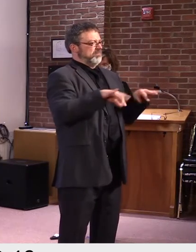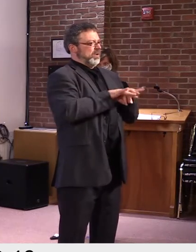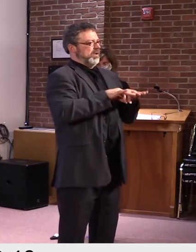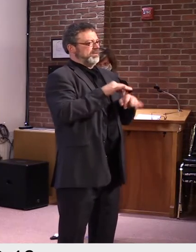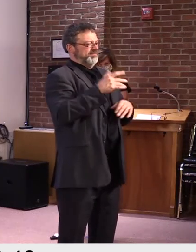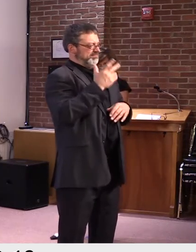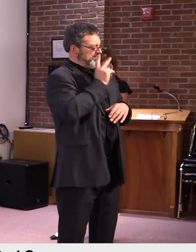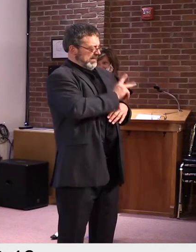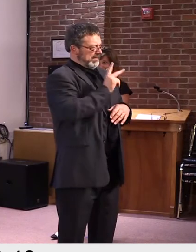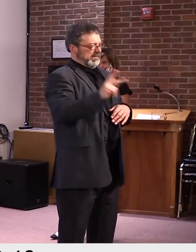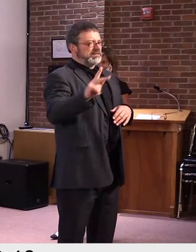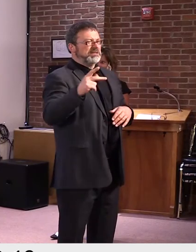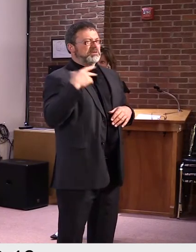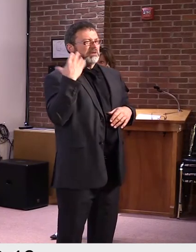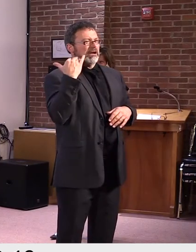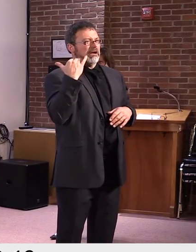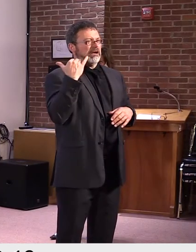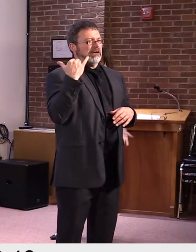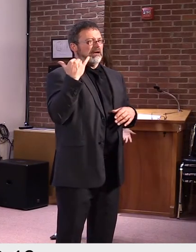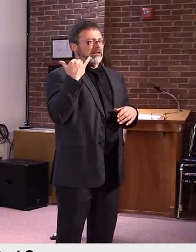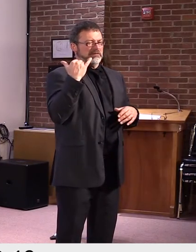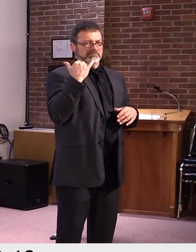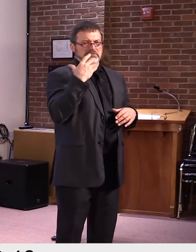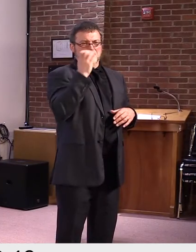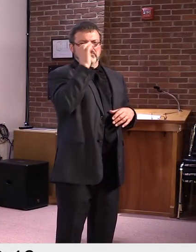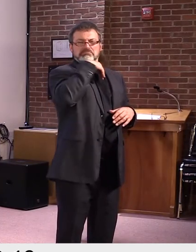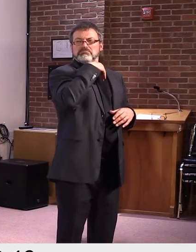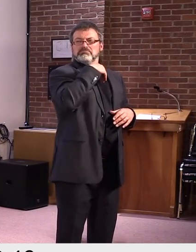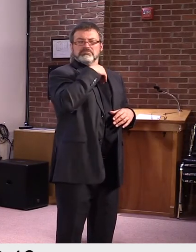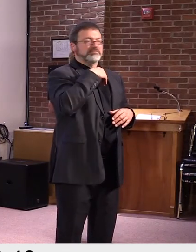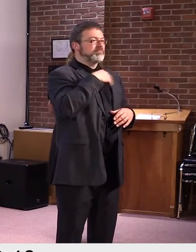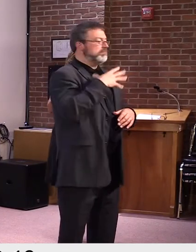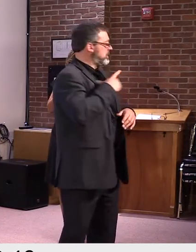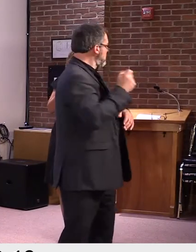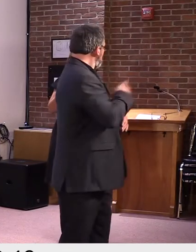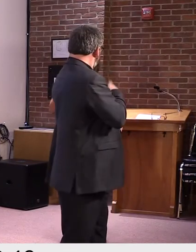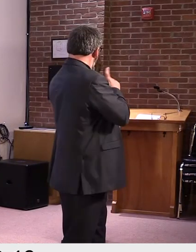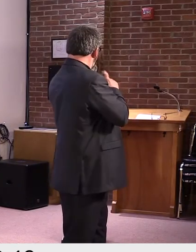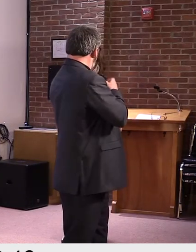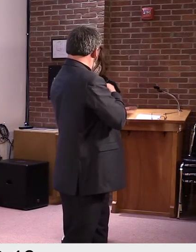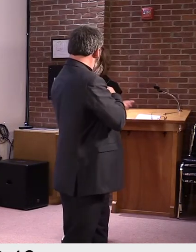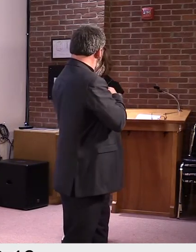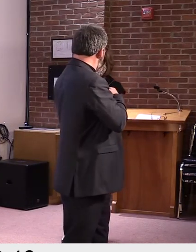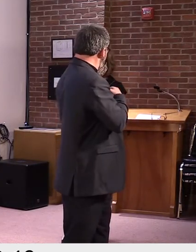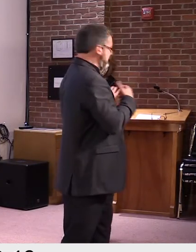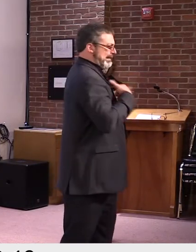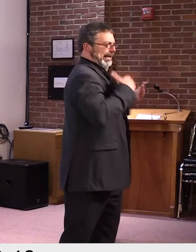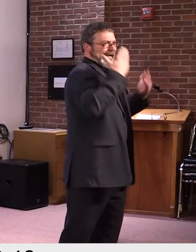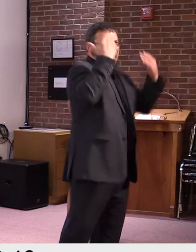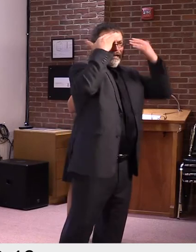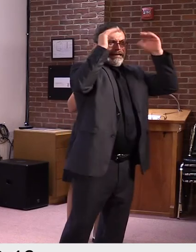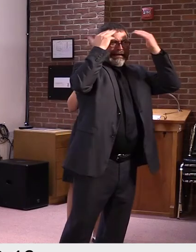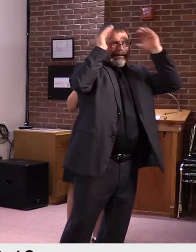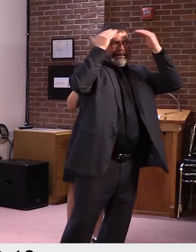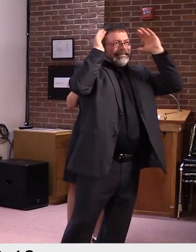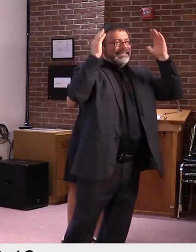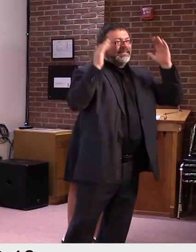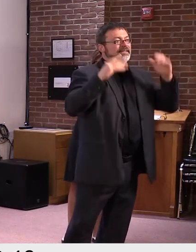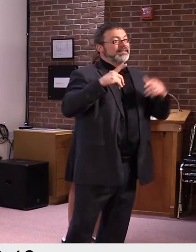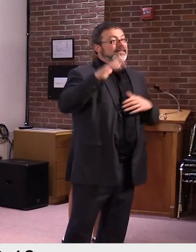but Secretary Curley, anything you want to add to that? Apparently it was a boys' camp from the